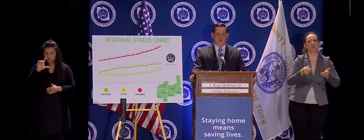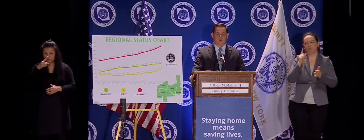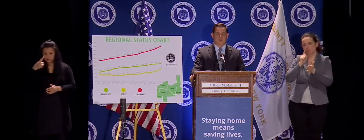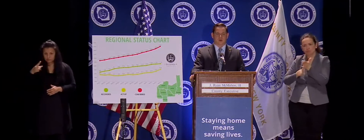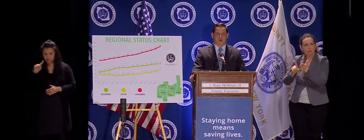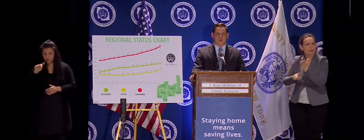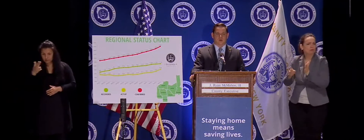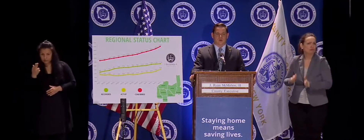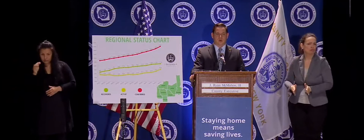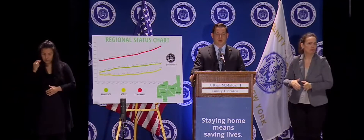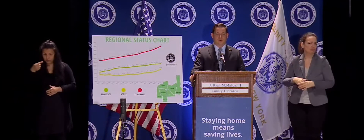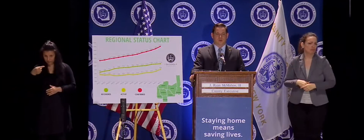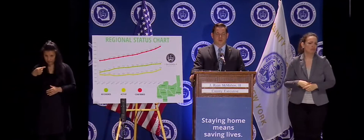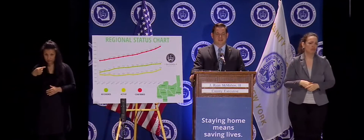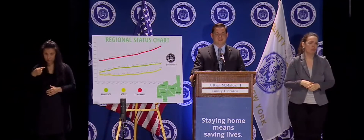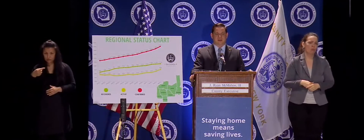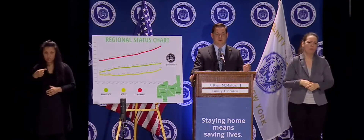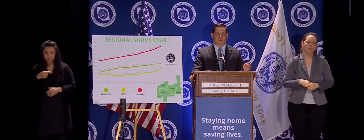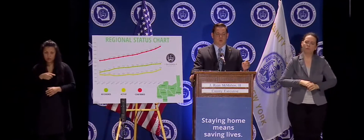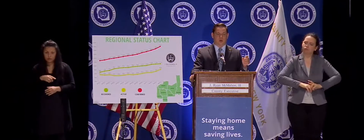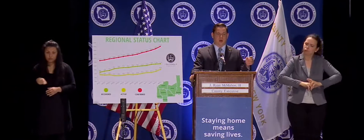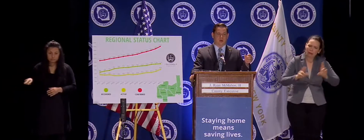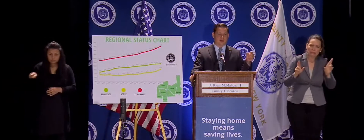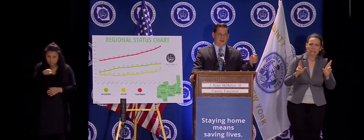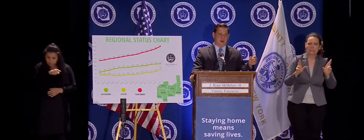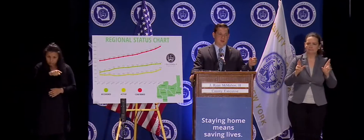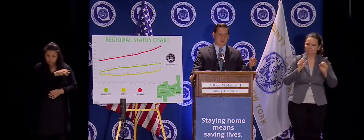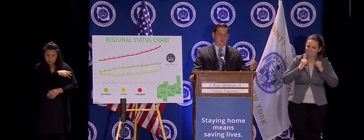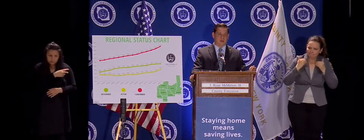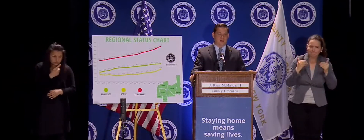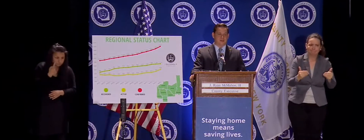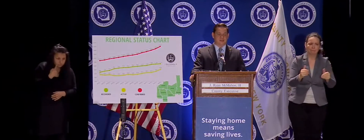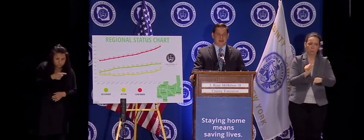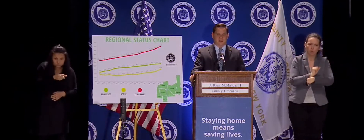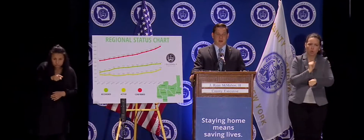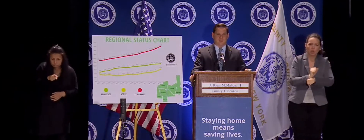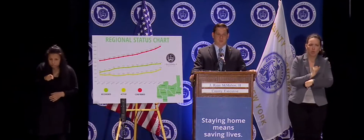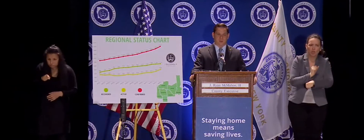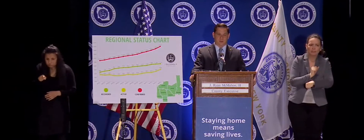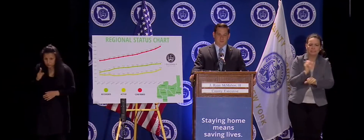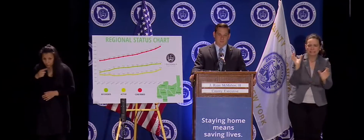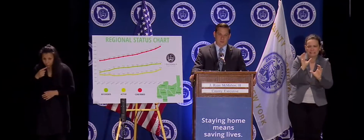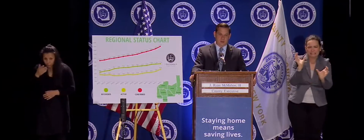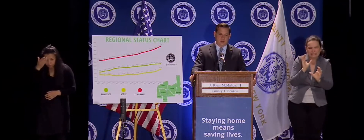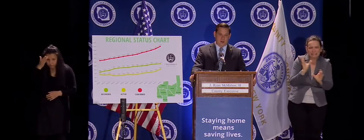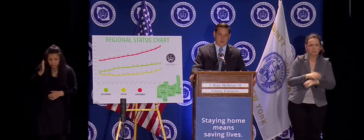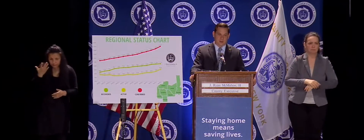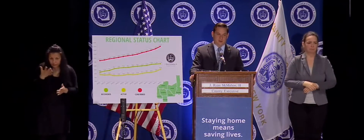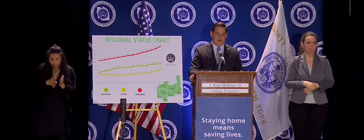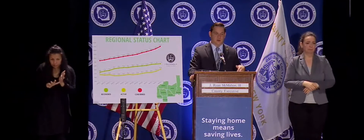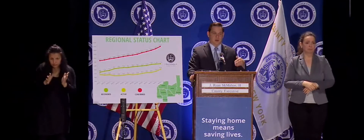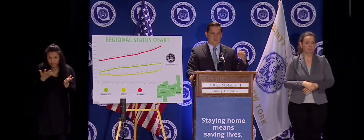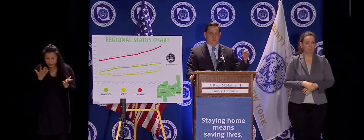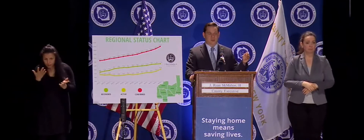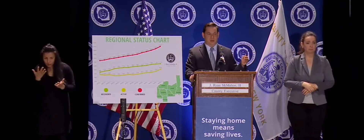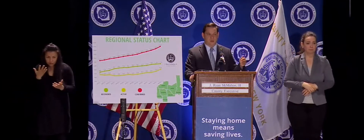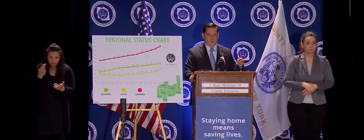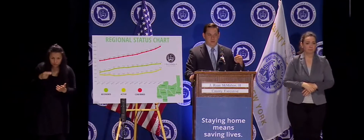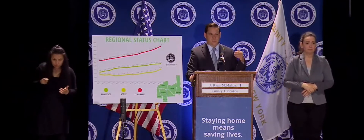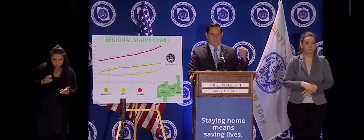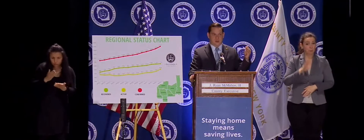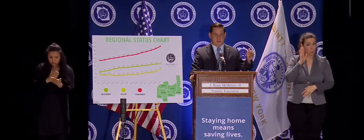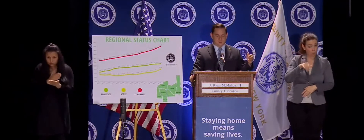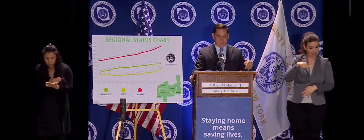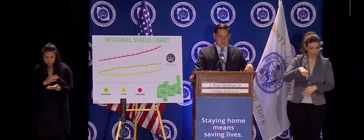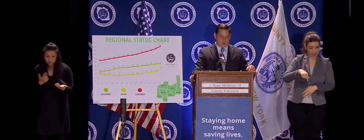those folks who are doing this type of work already in county government, just not in our health department. Think about adult and long-term care. Think